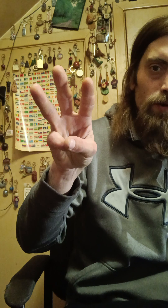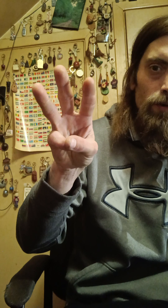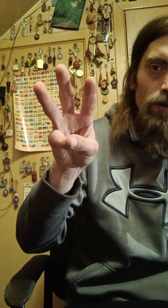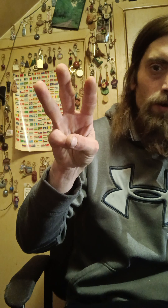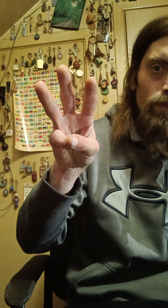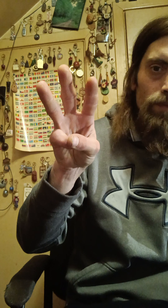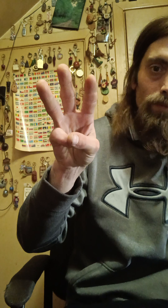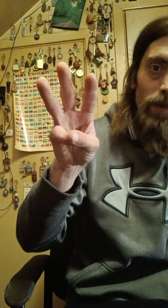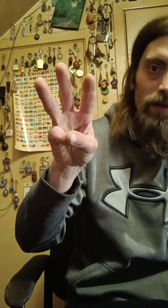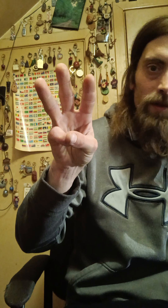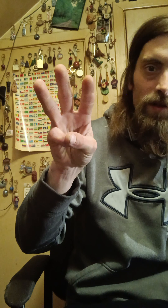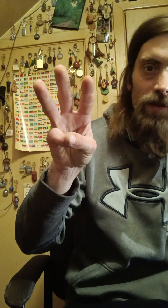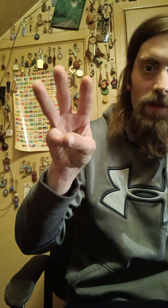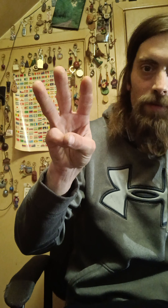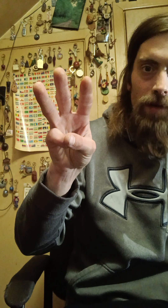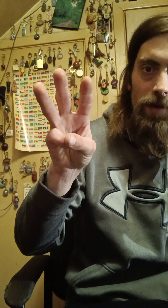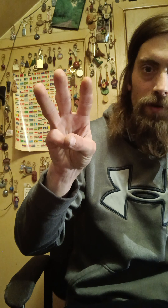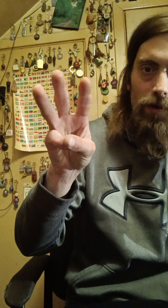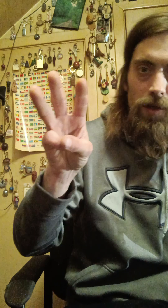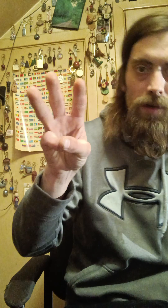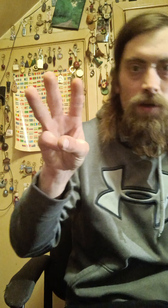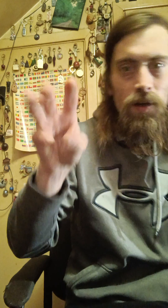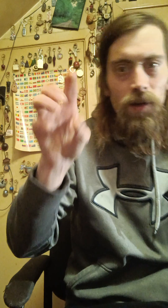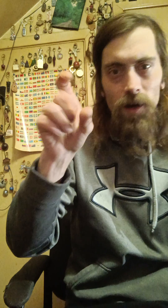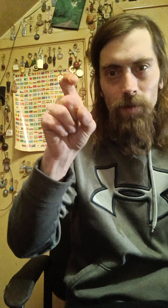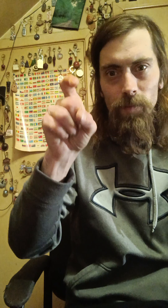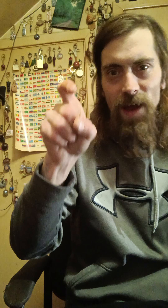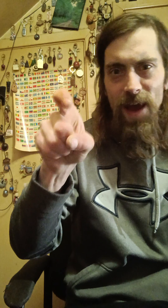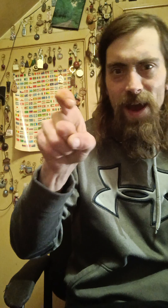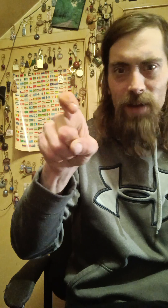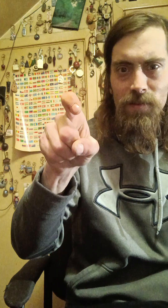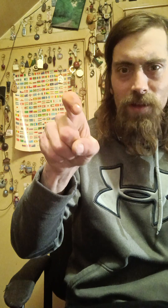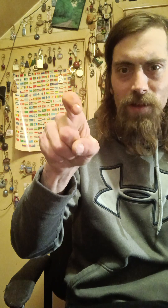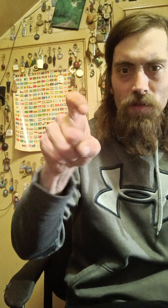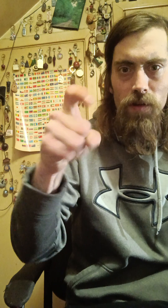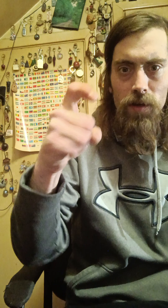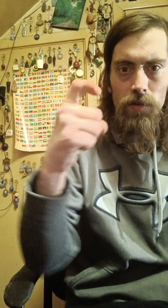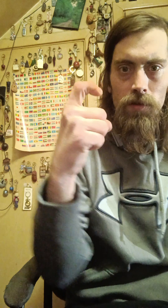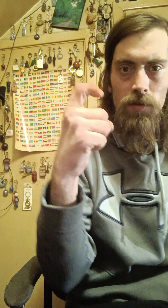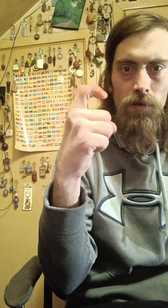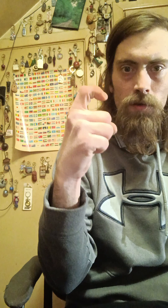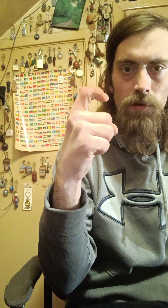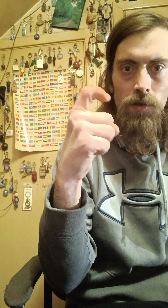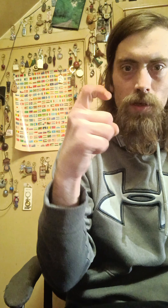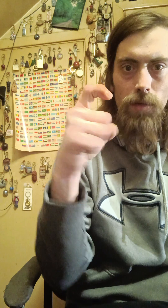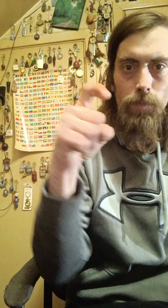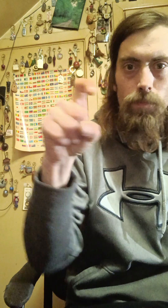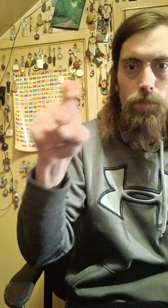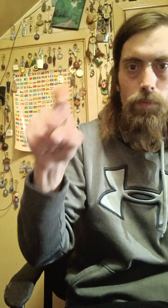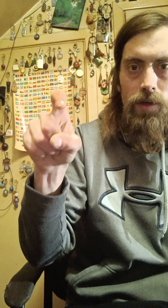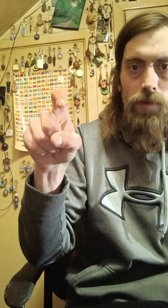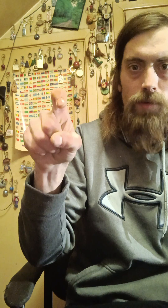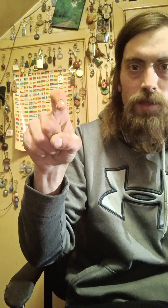W, basically self-explanatory. Um, X is like this. You're pretty much